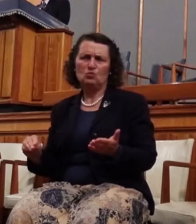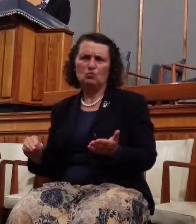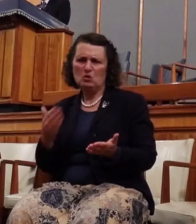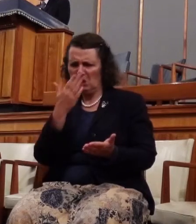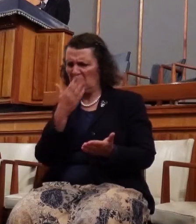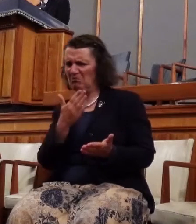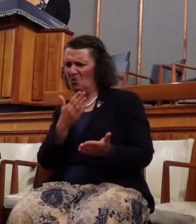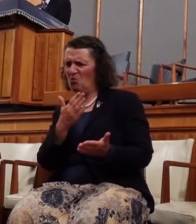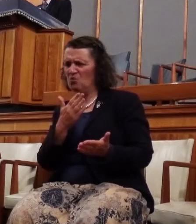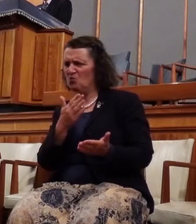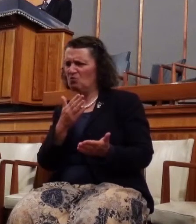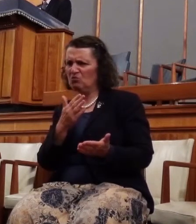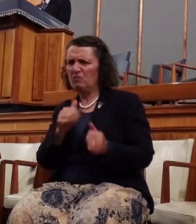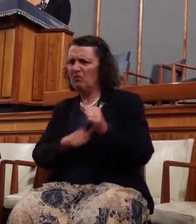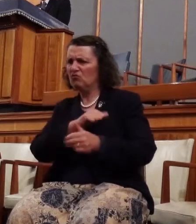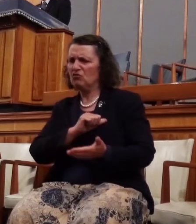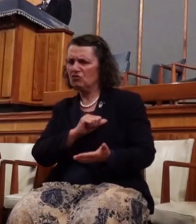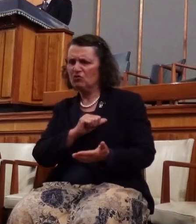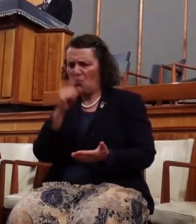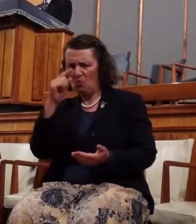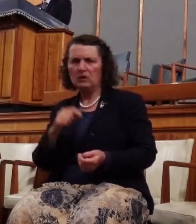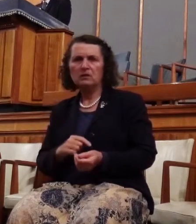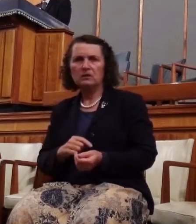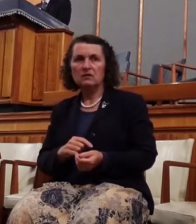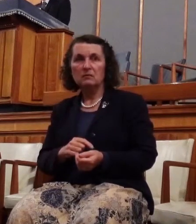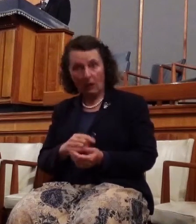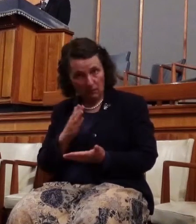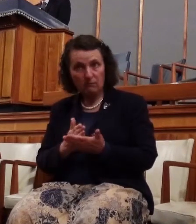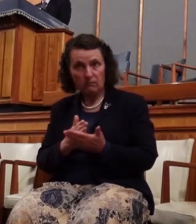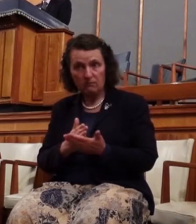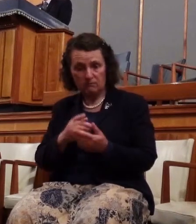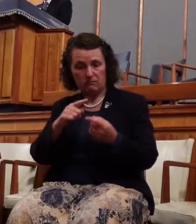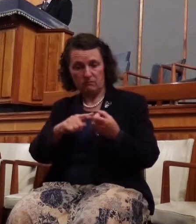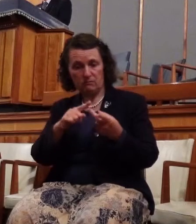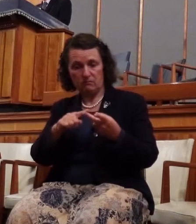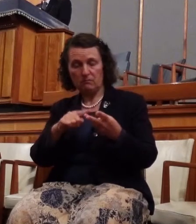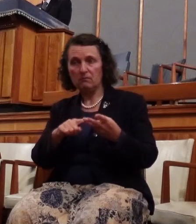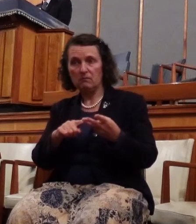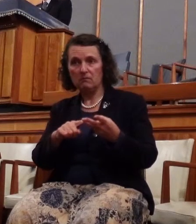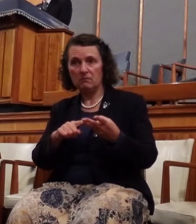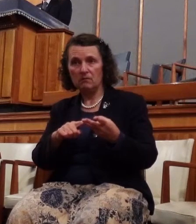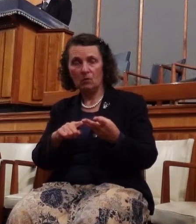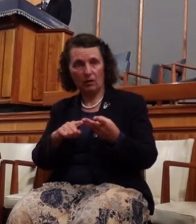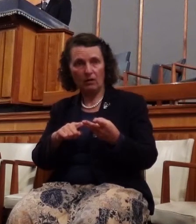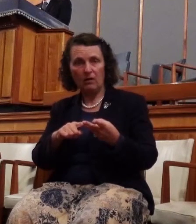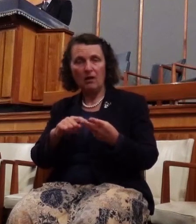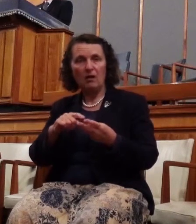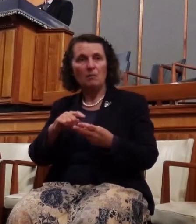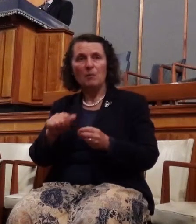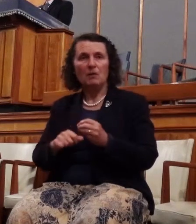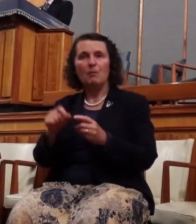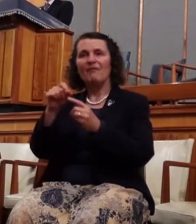interesting, these people have become the first members of the local church at